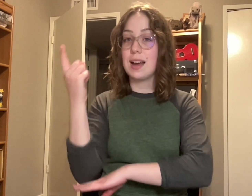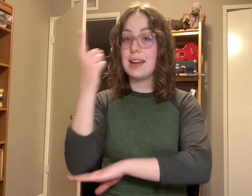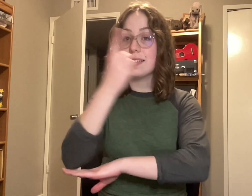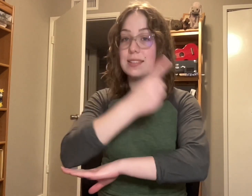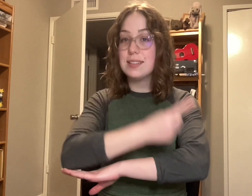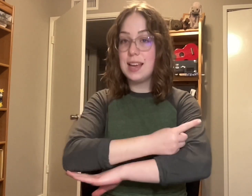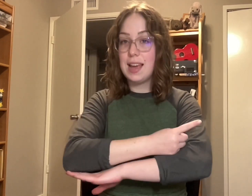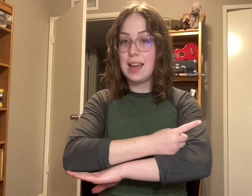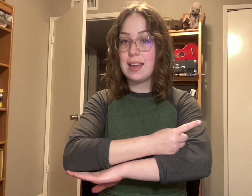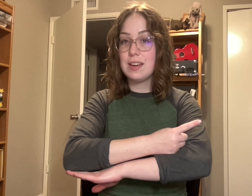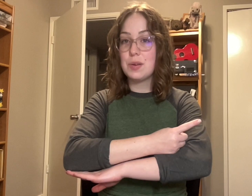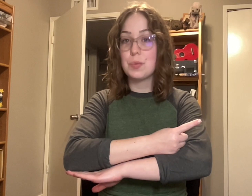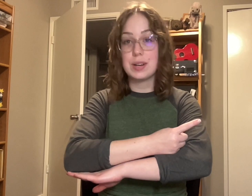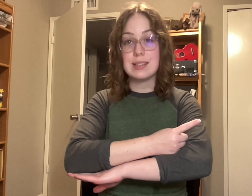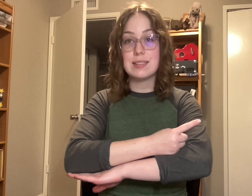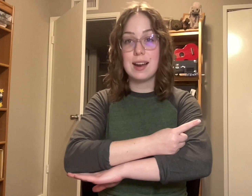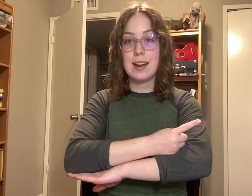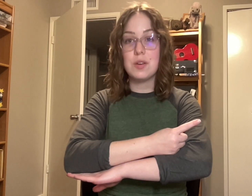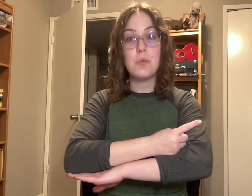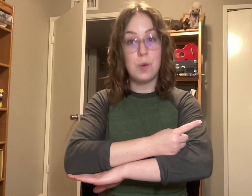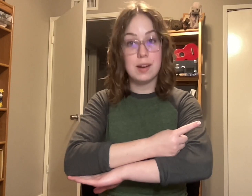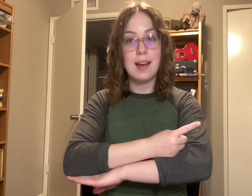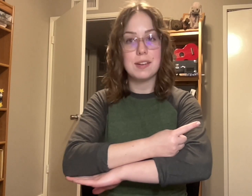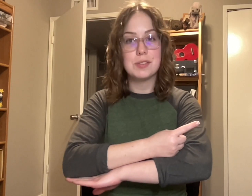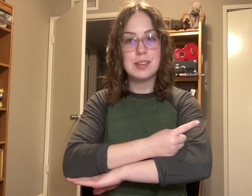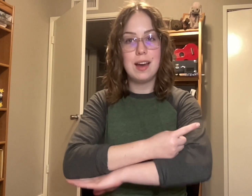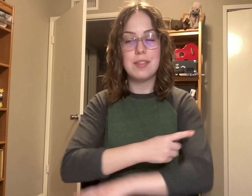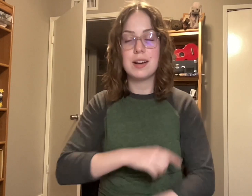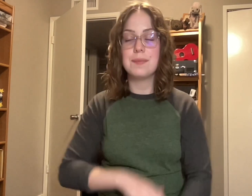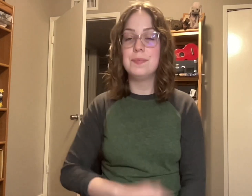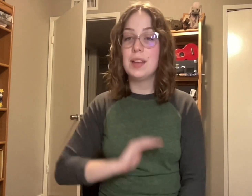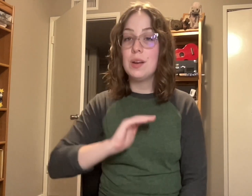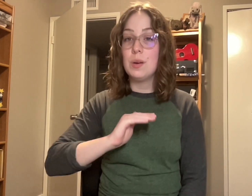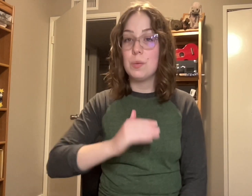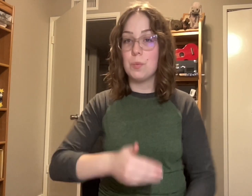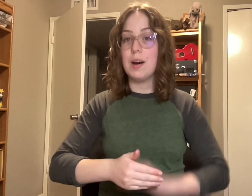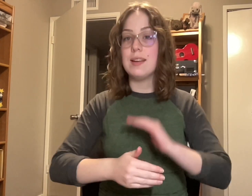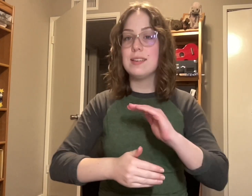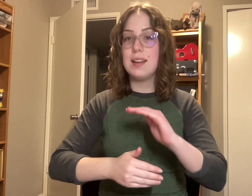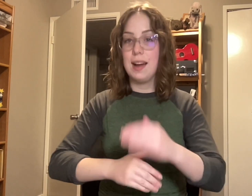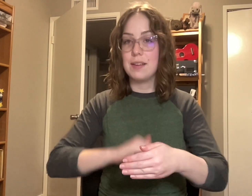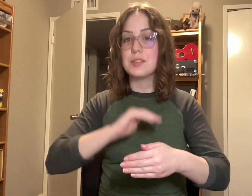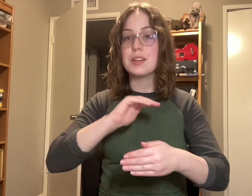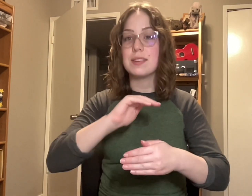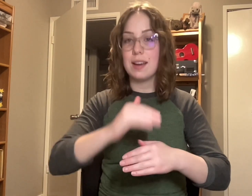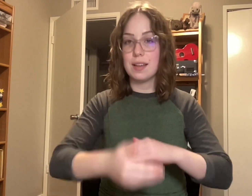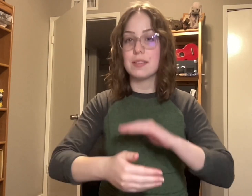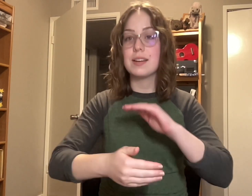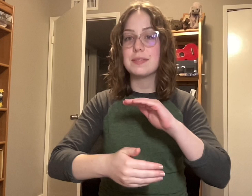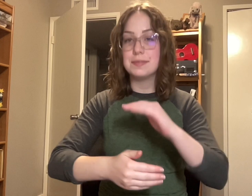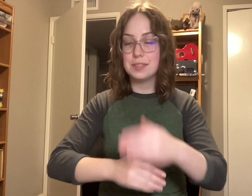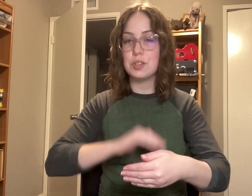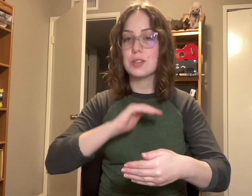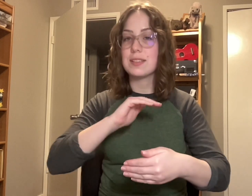signed day, we're going to sign one after the other. One after the other. Just like